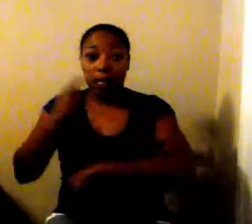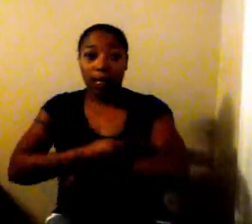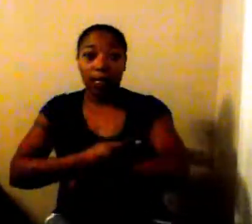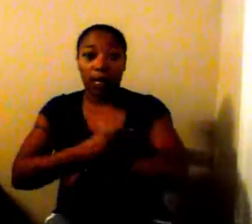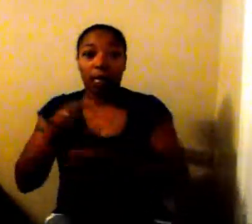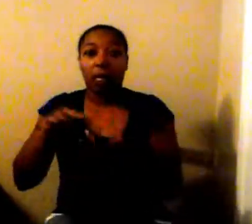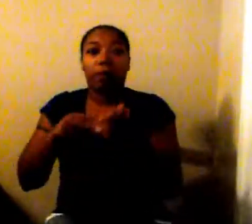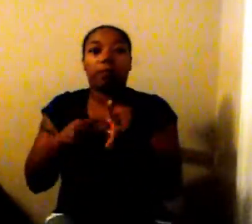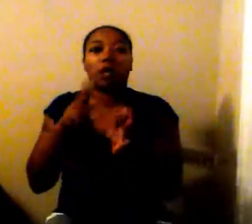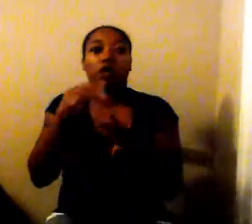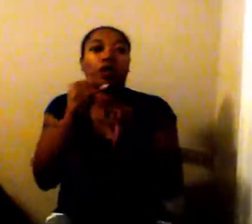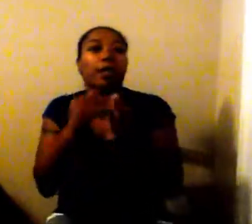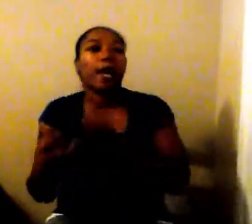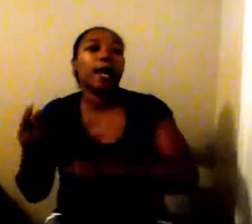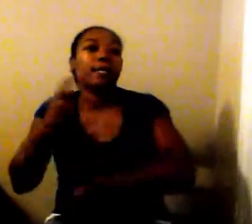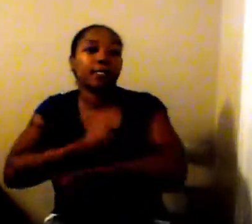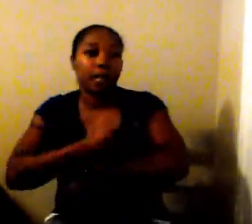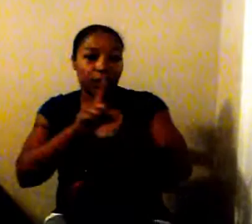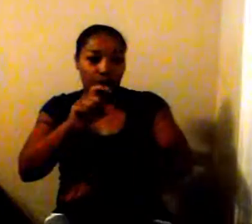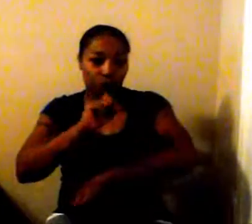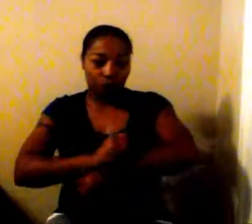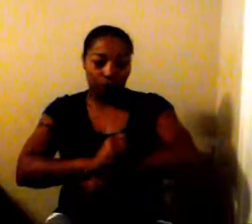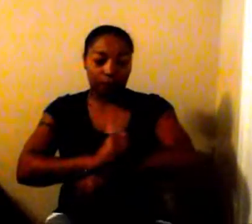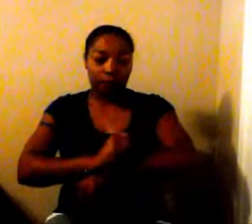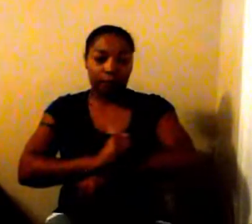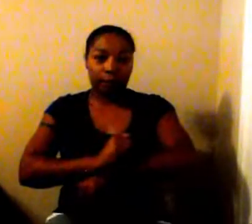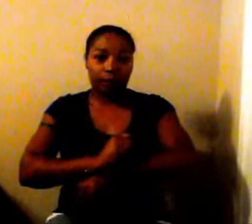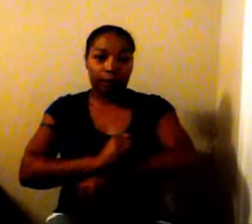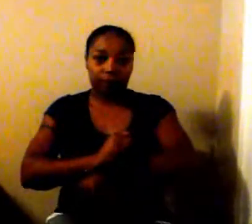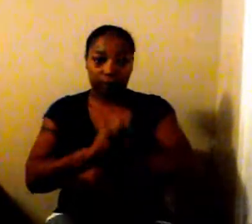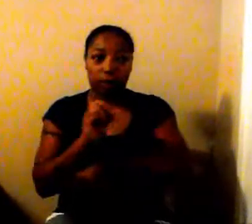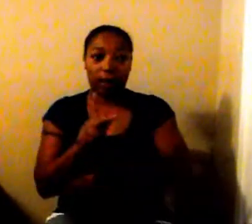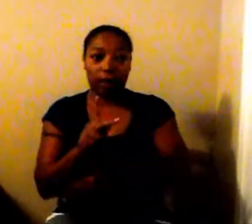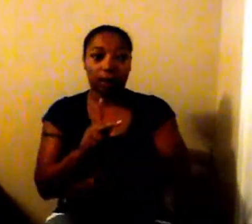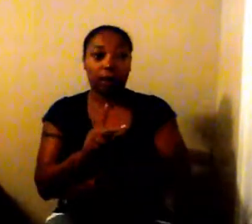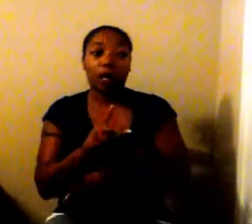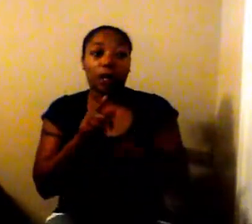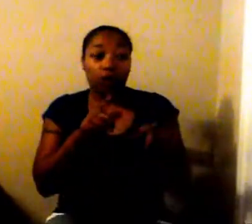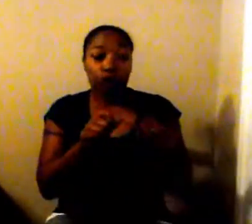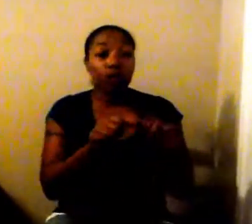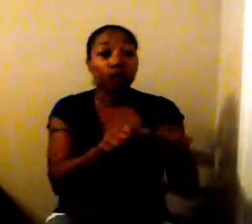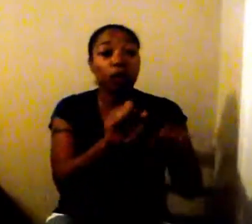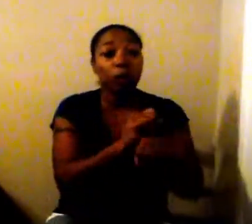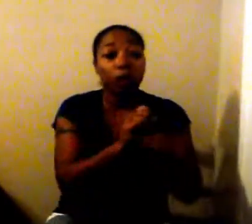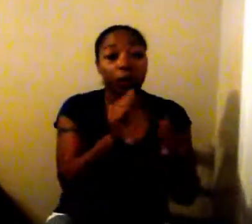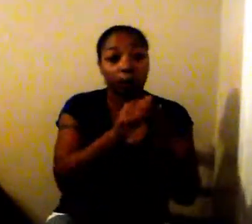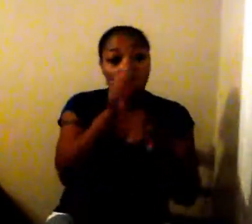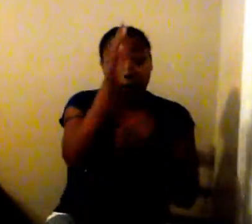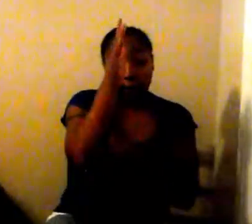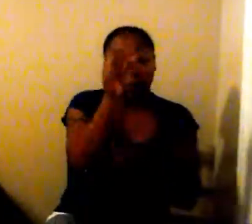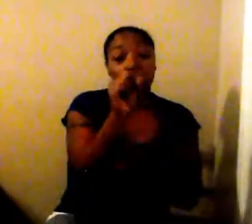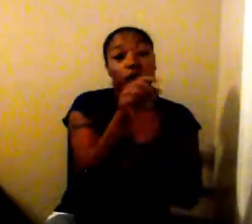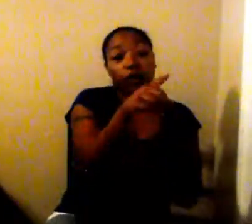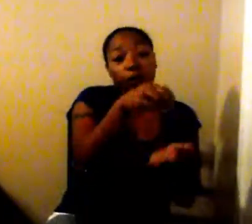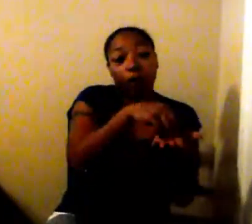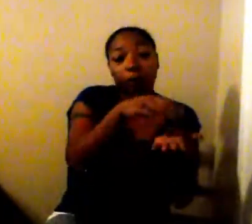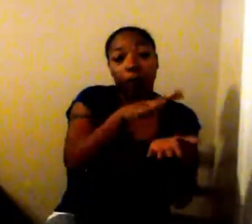End date means your last day that you worked. Okay? You're still working with dad, so you're going to put